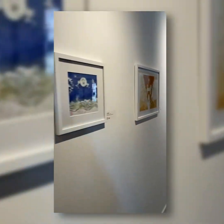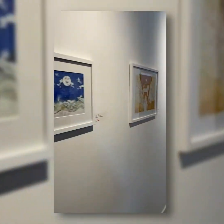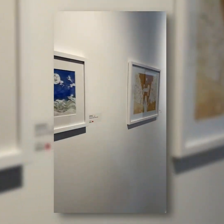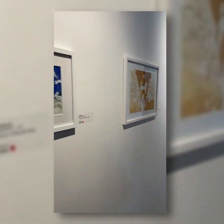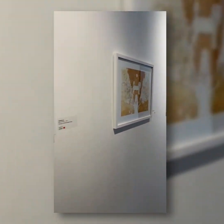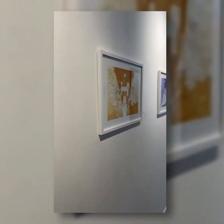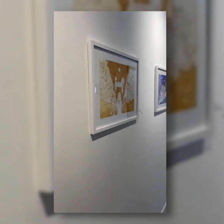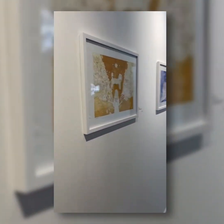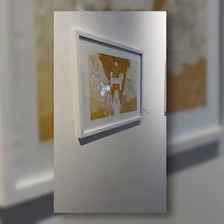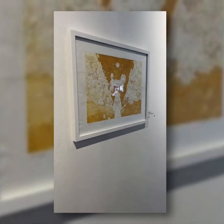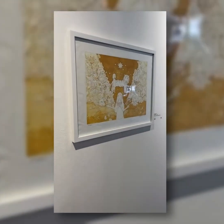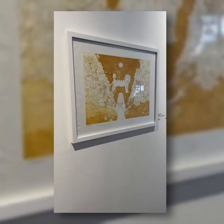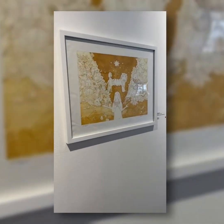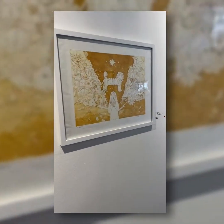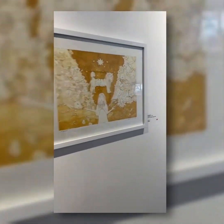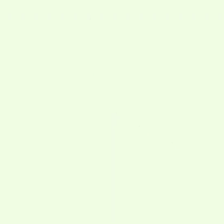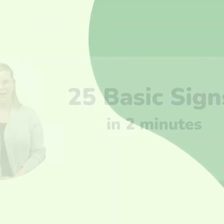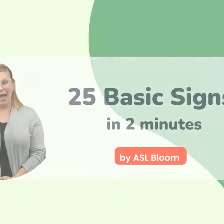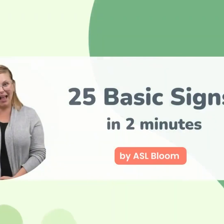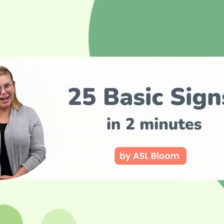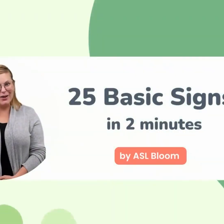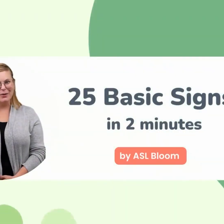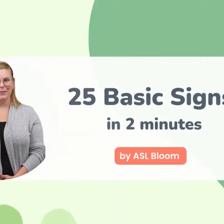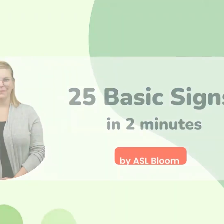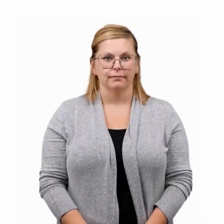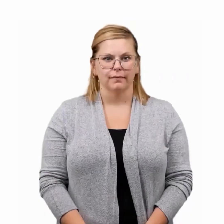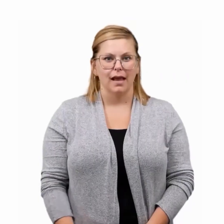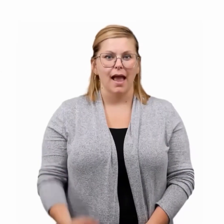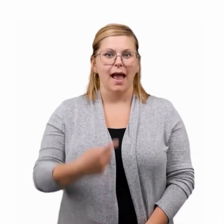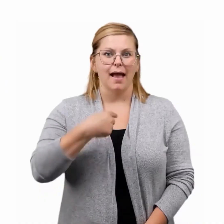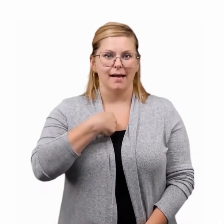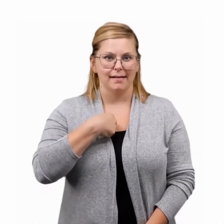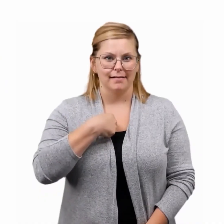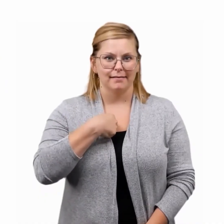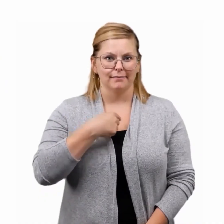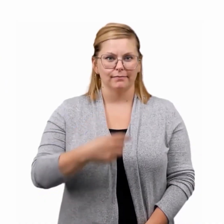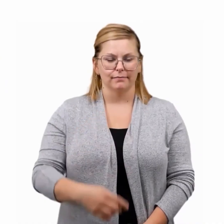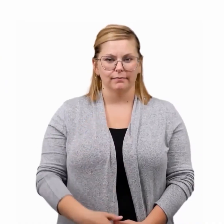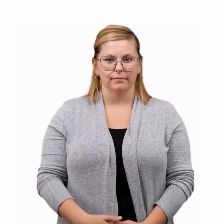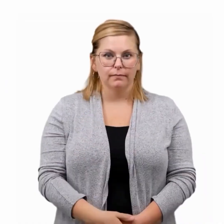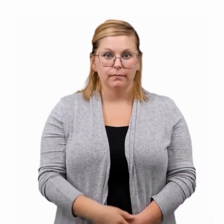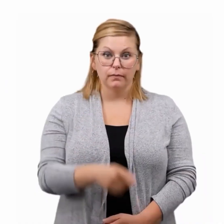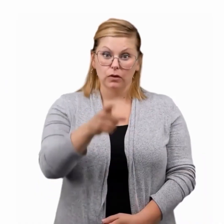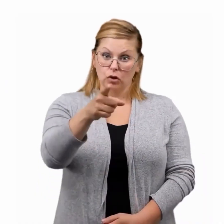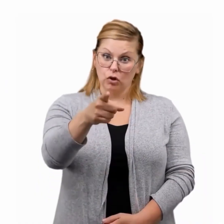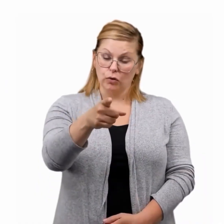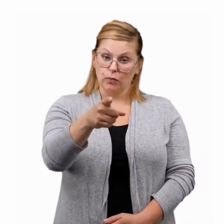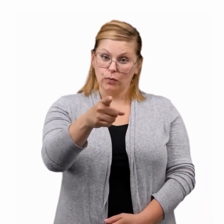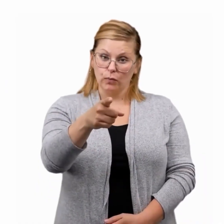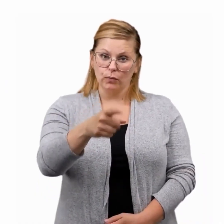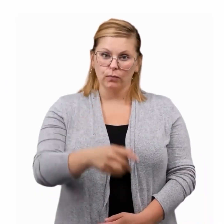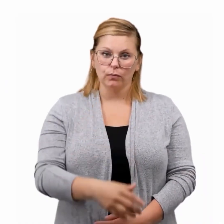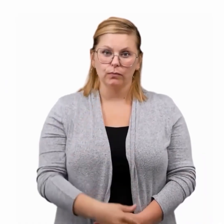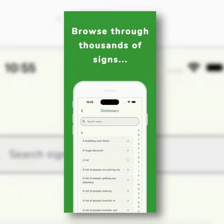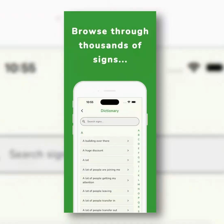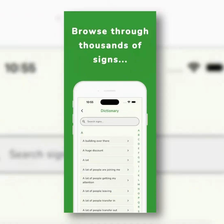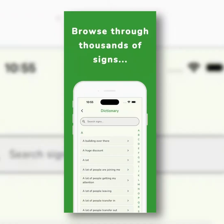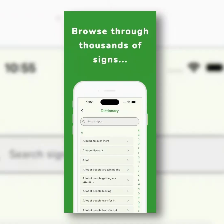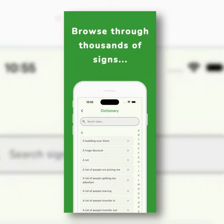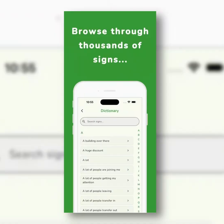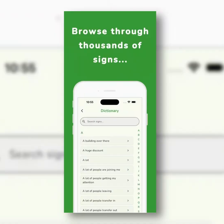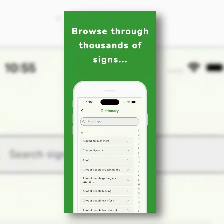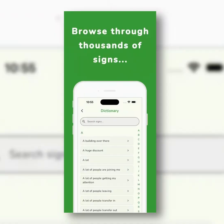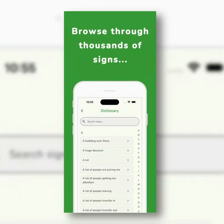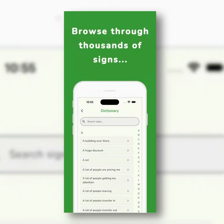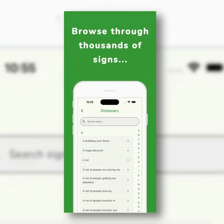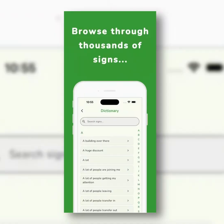middle option. If you're committed to learning sign language with authentic usage and want quality content, the ASL app is your